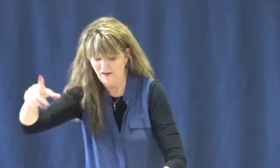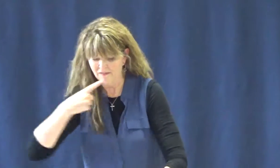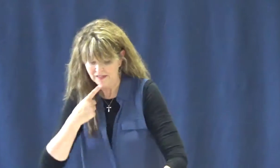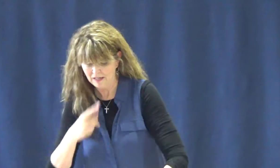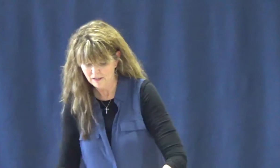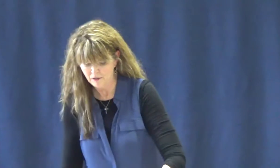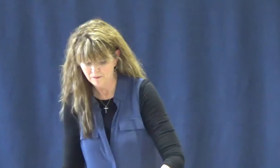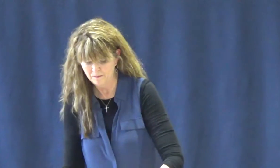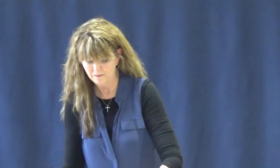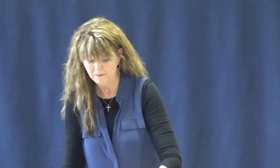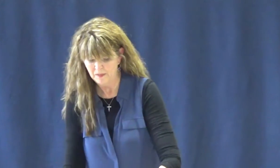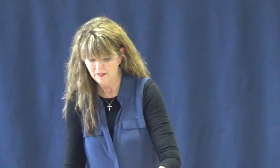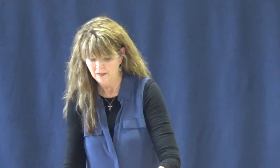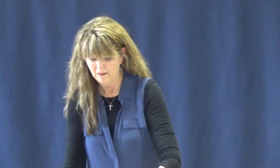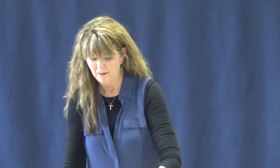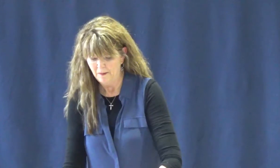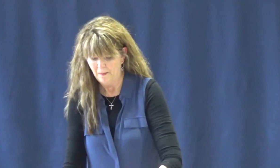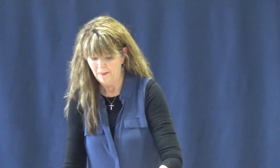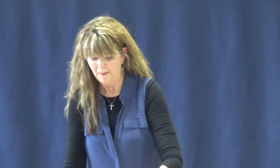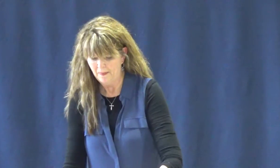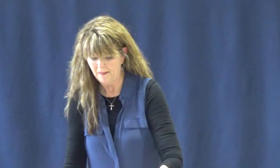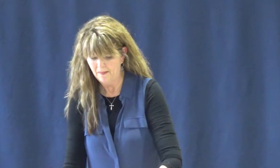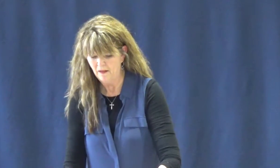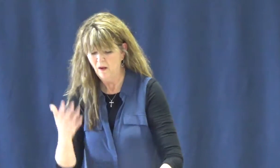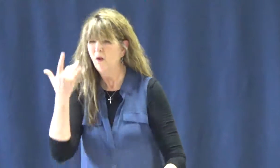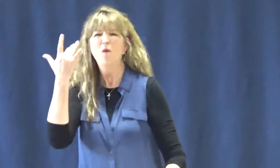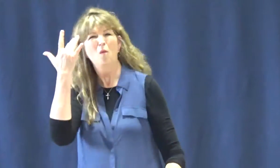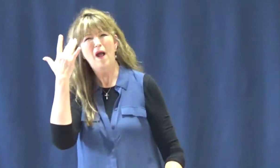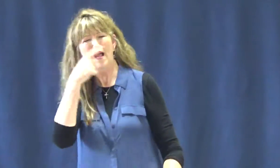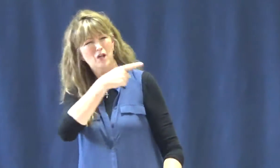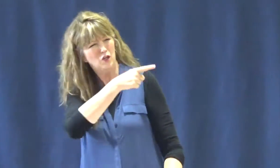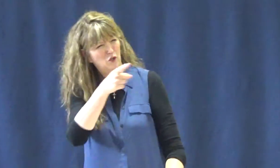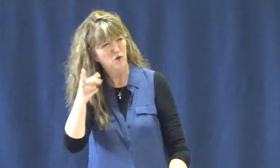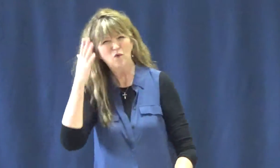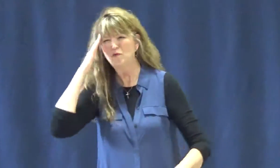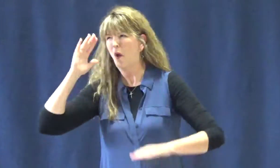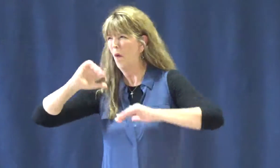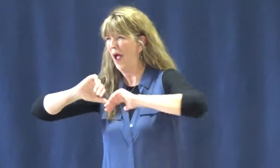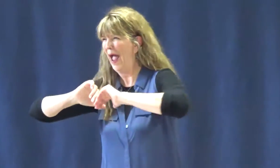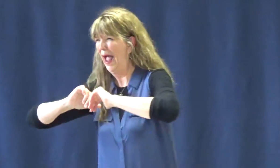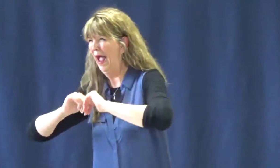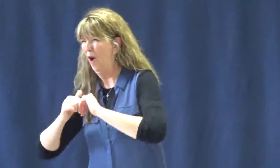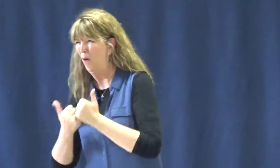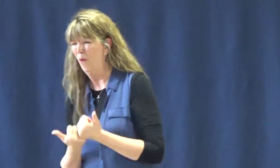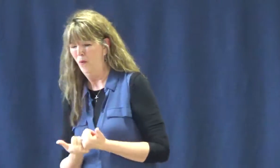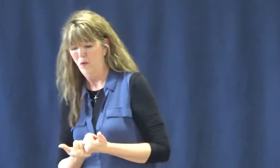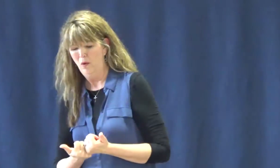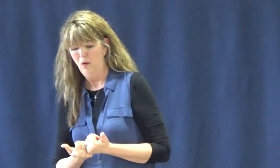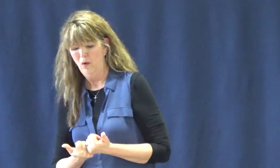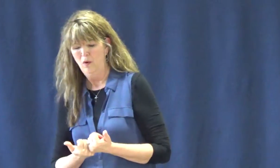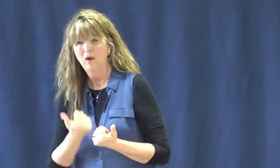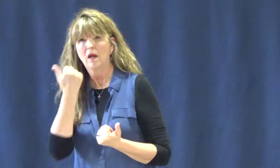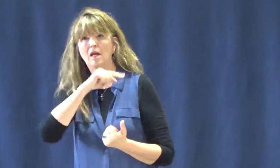Verse 54 and 55. Jesus expresses his